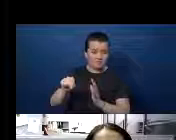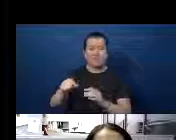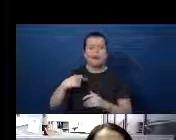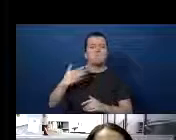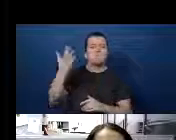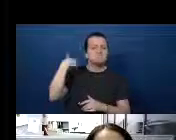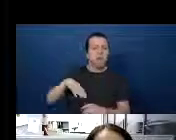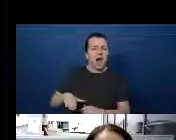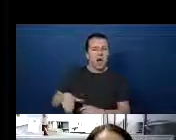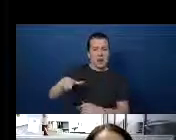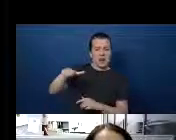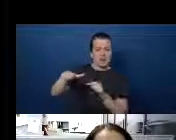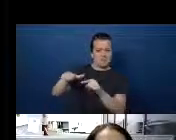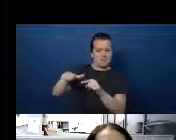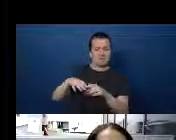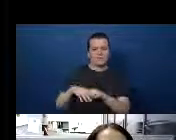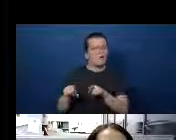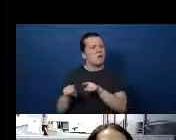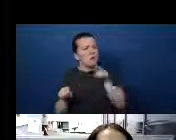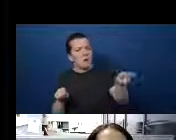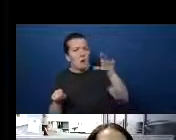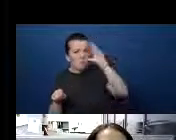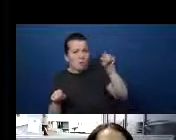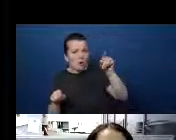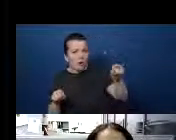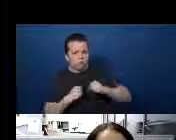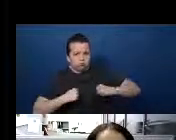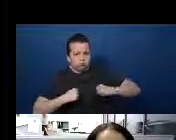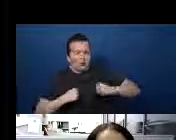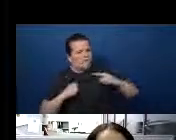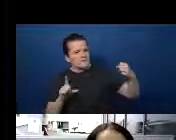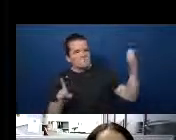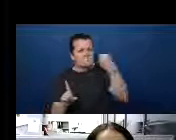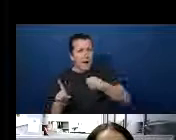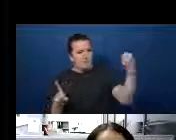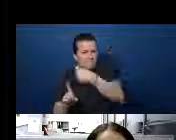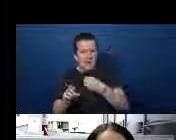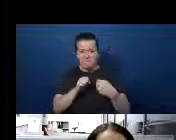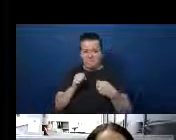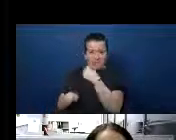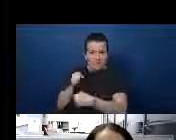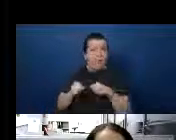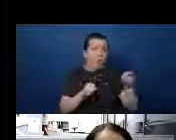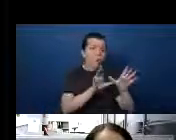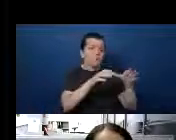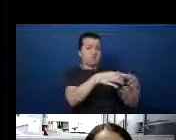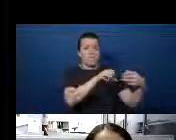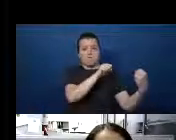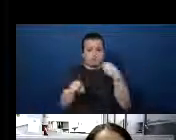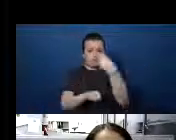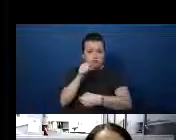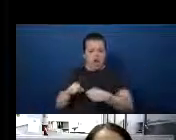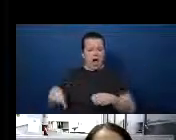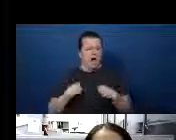who was quite fat always beat me. He also led other students to beat me together. Then I got very angry